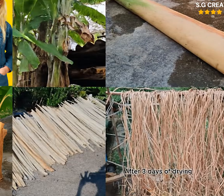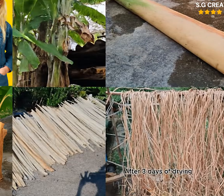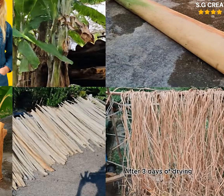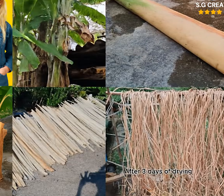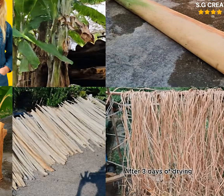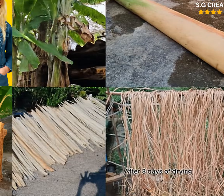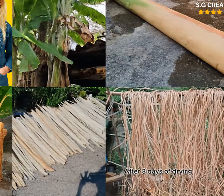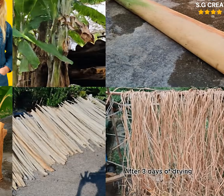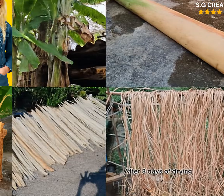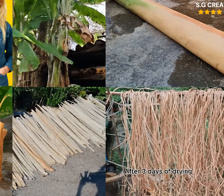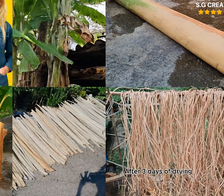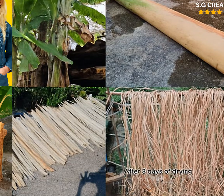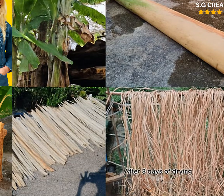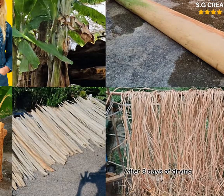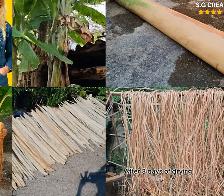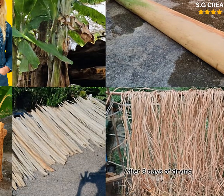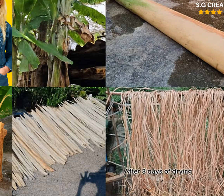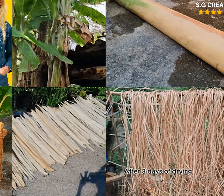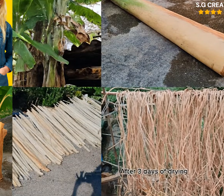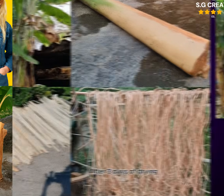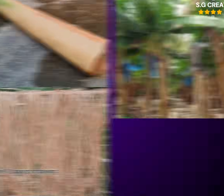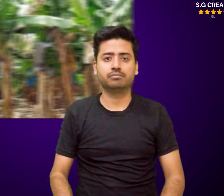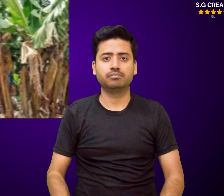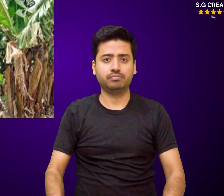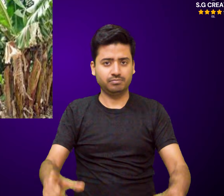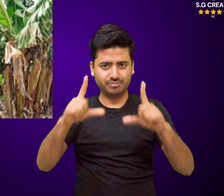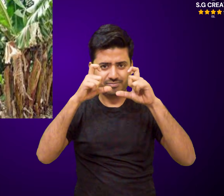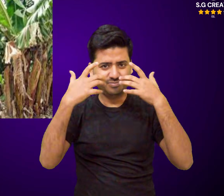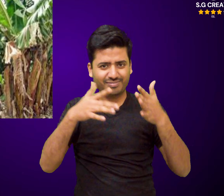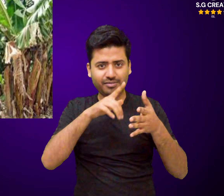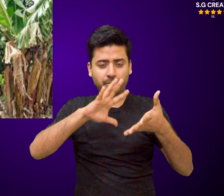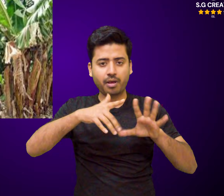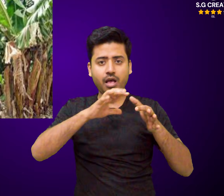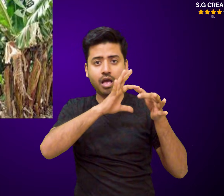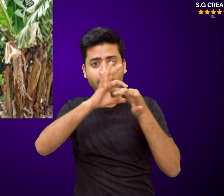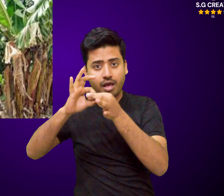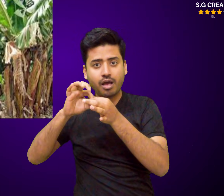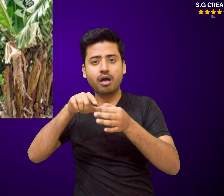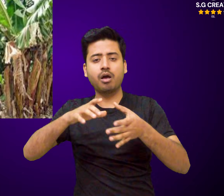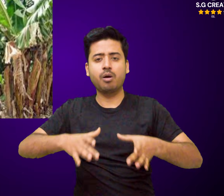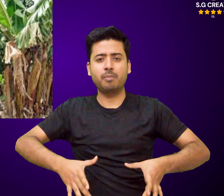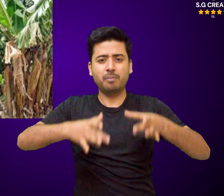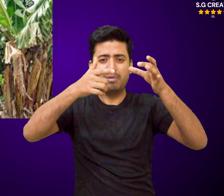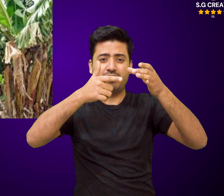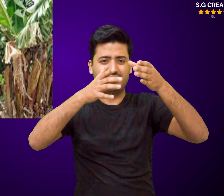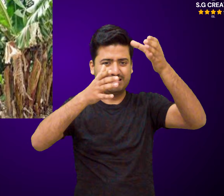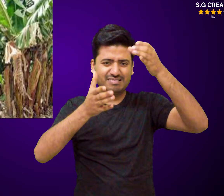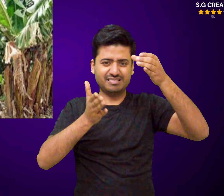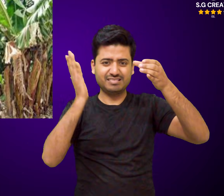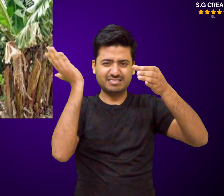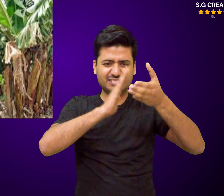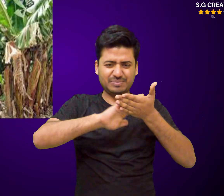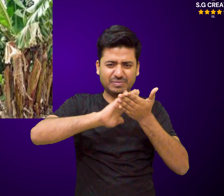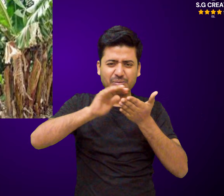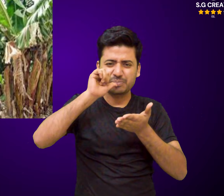burned. Texture. Depending on the layer used, it can range from a rough, burlap-like feel, outer sheath, to a